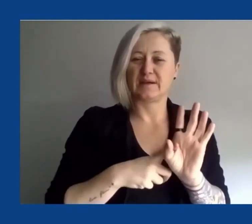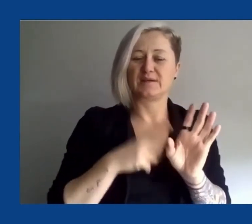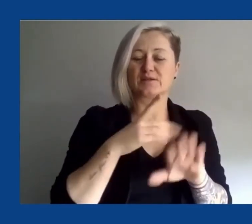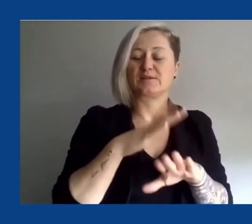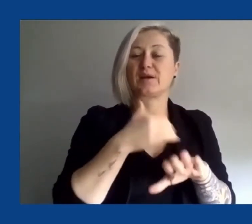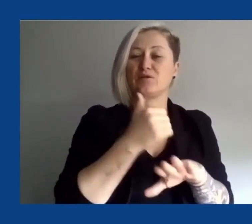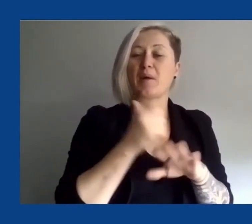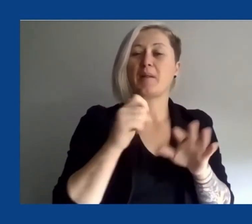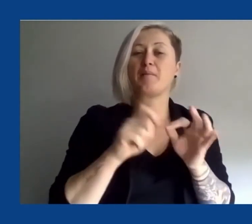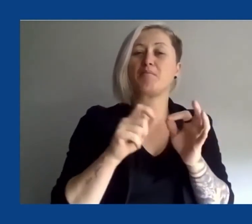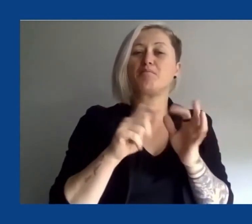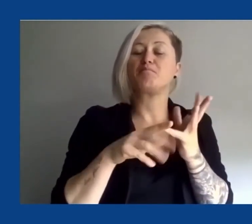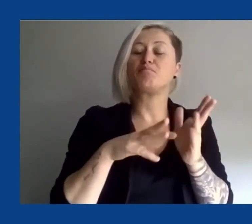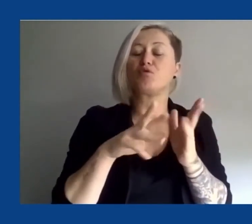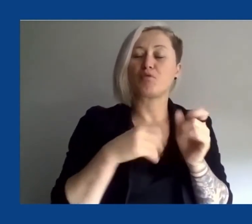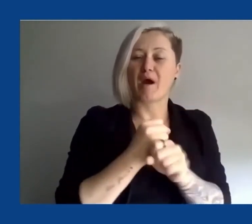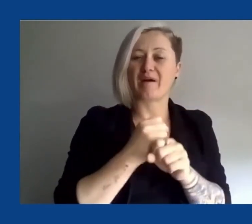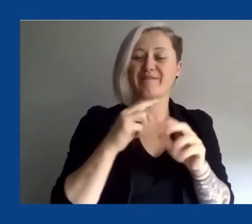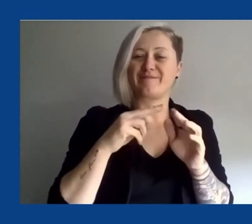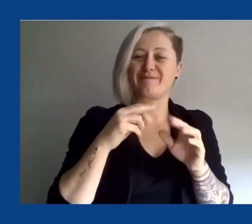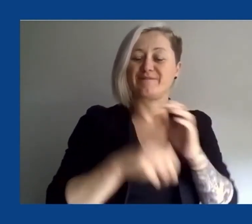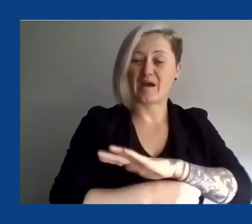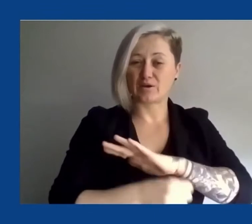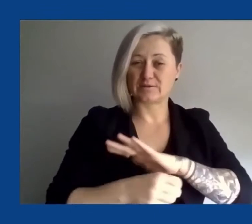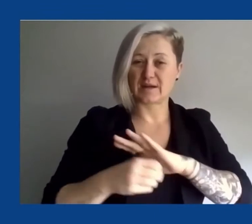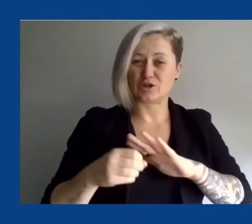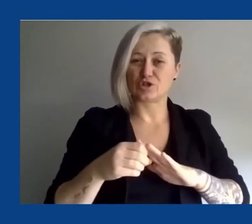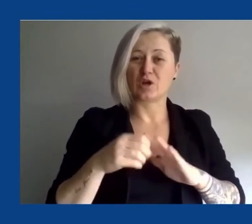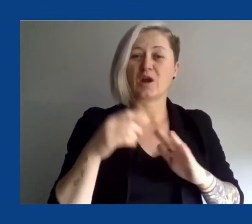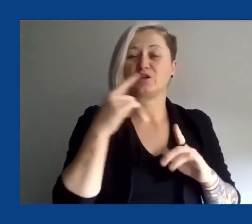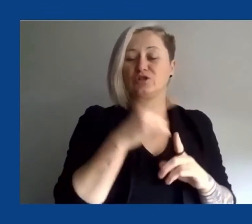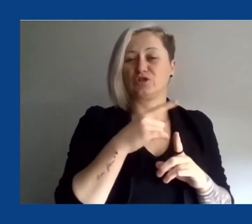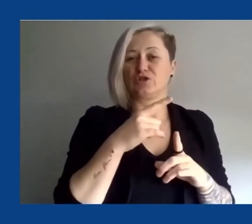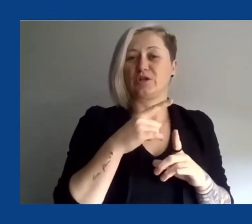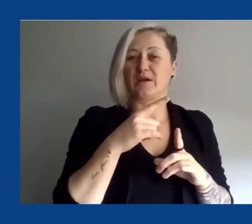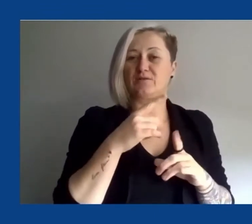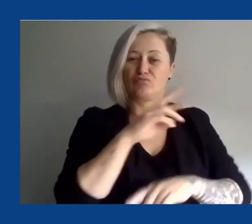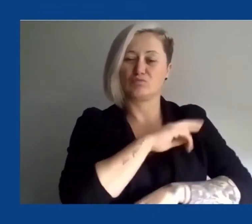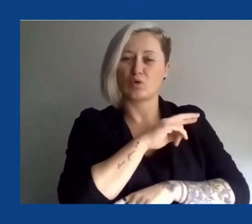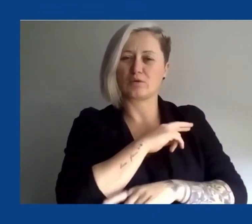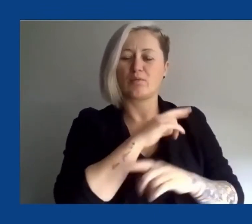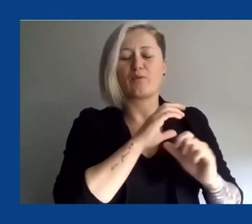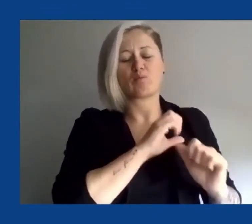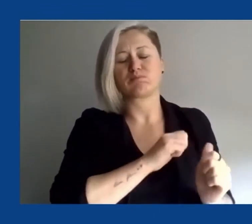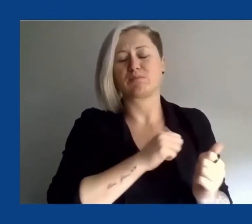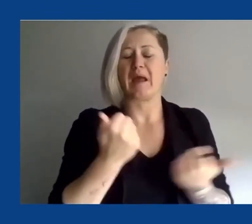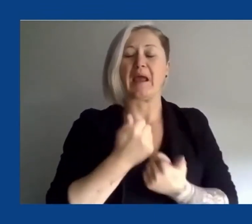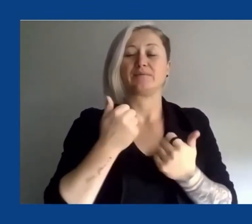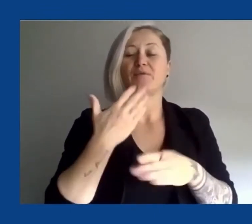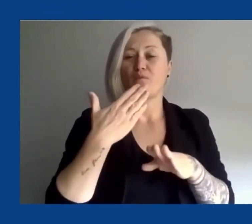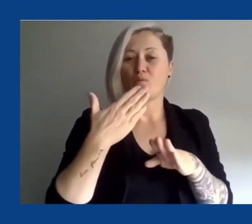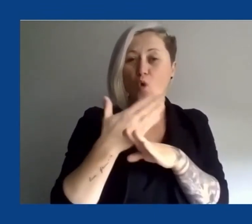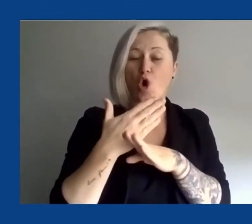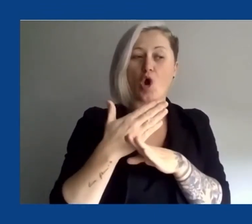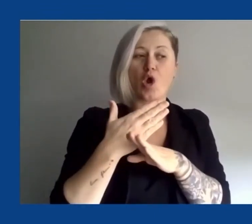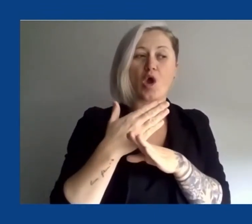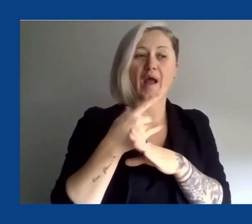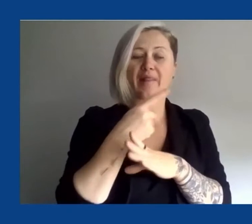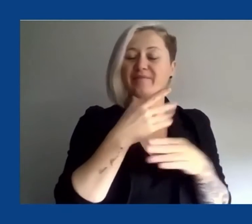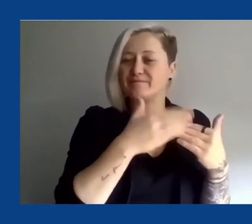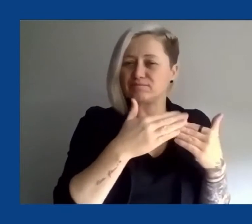which has been responsible for significant work in cultural research, including restoration of the Boon Wurrung language. The